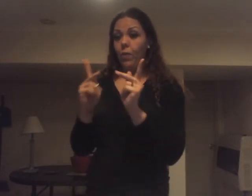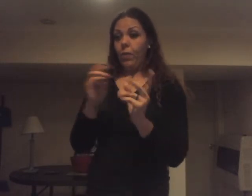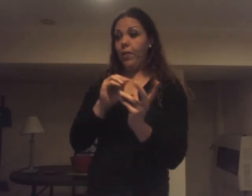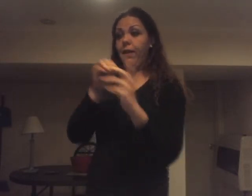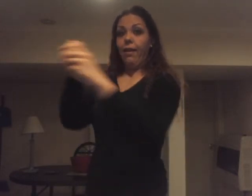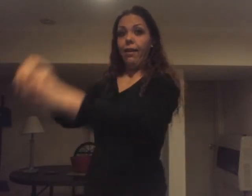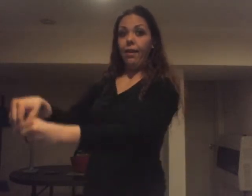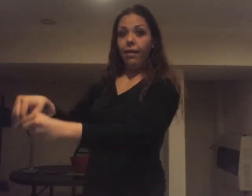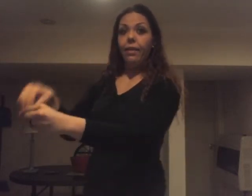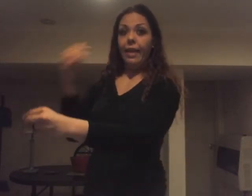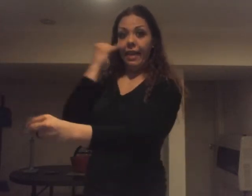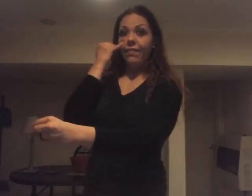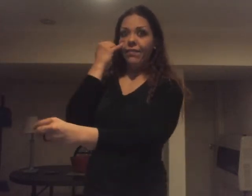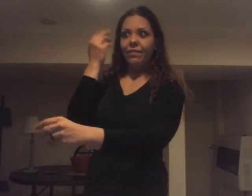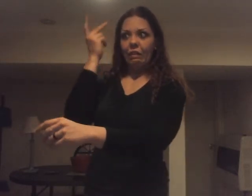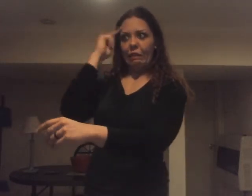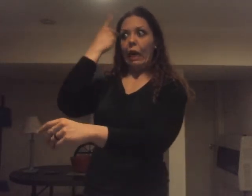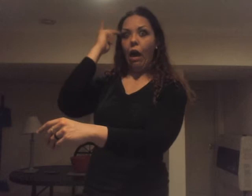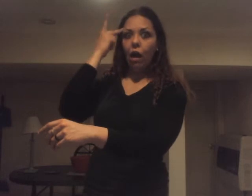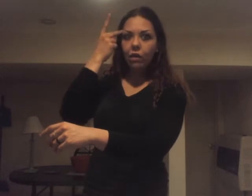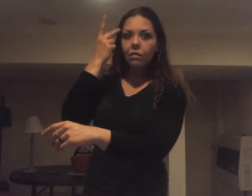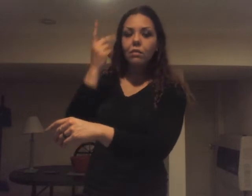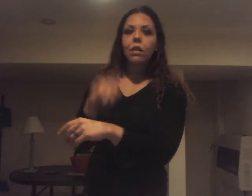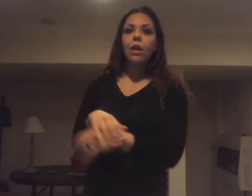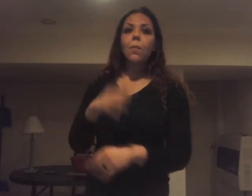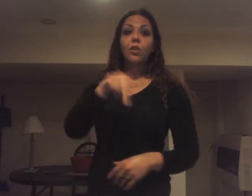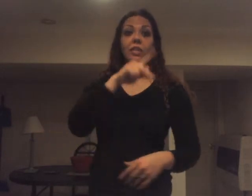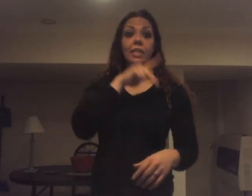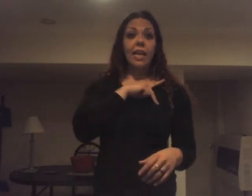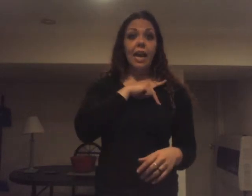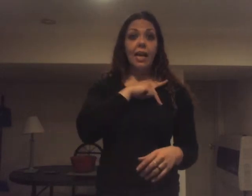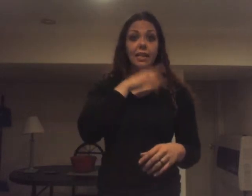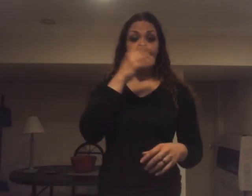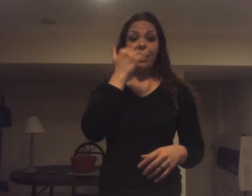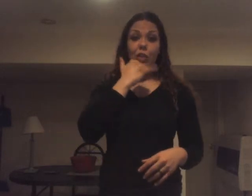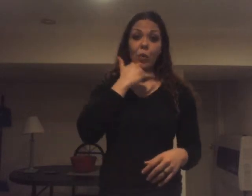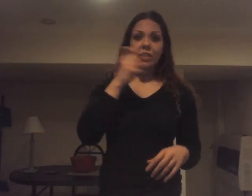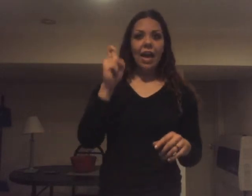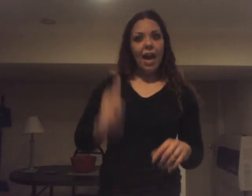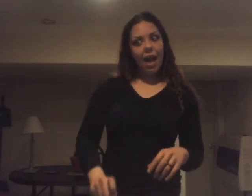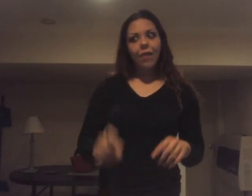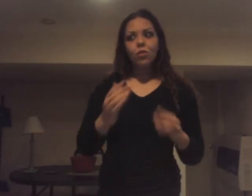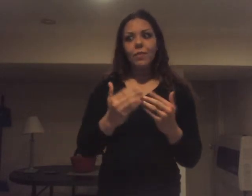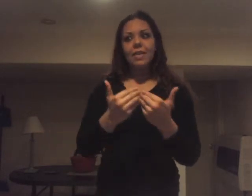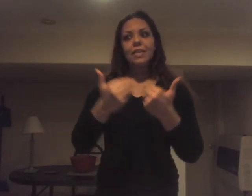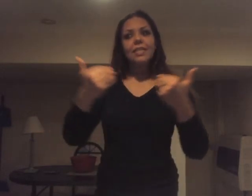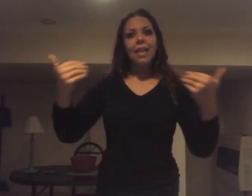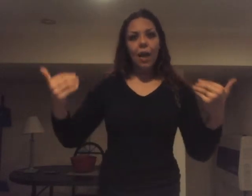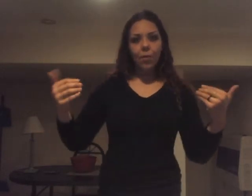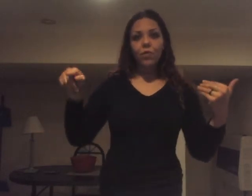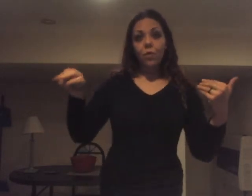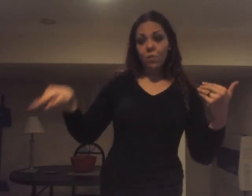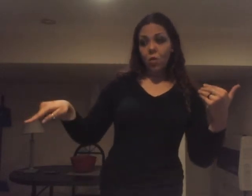psychotic. Personality disorders have to be separate from and exclude all of those. So it's a monumental